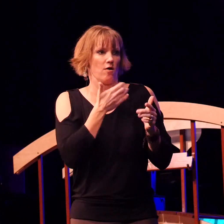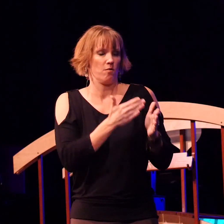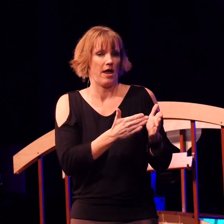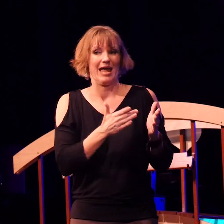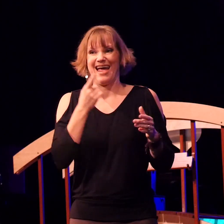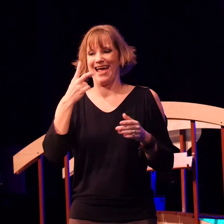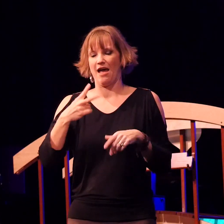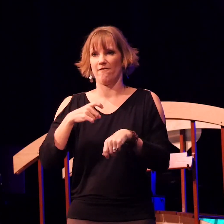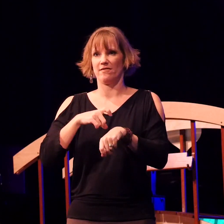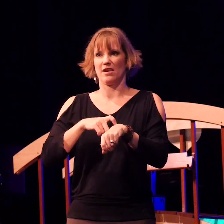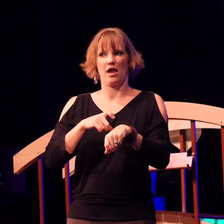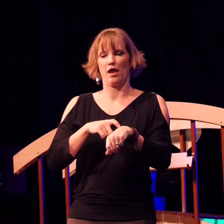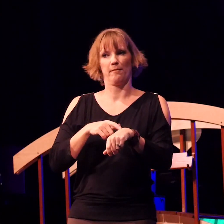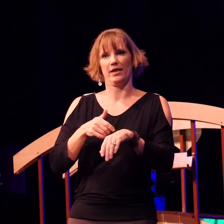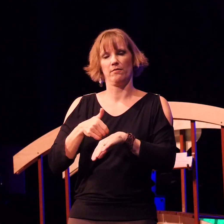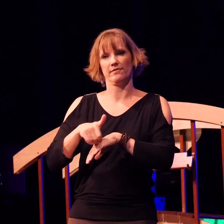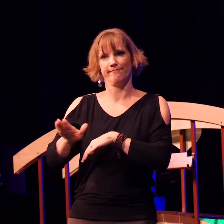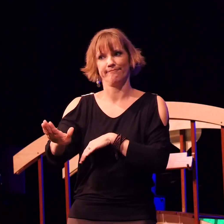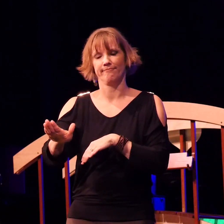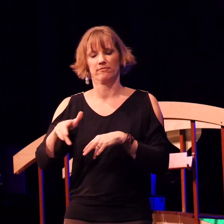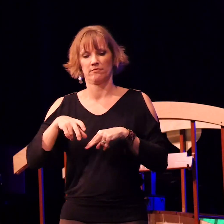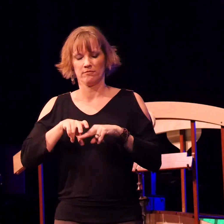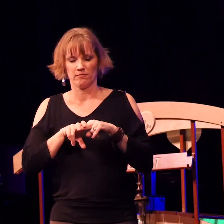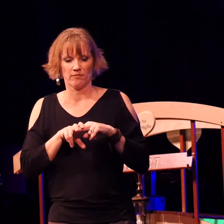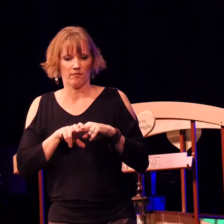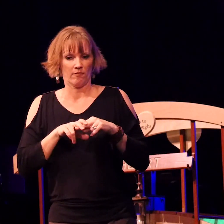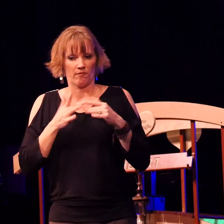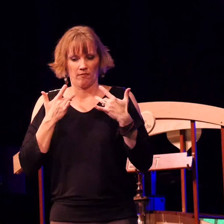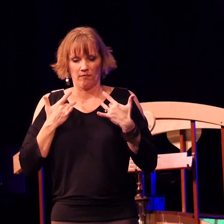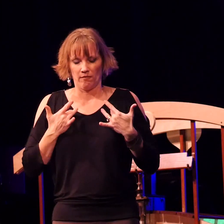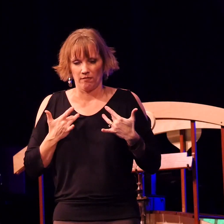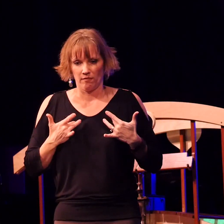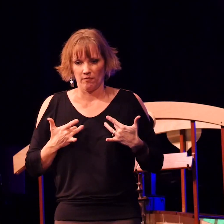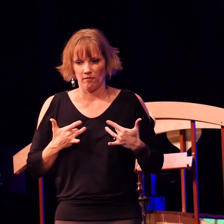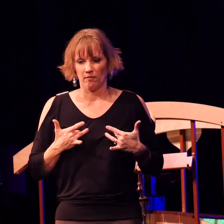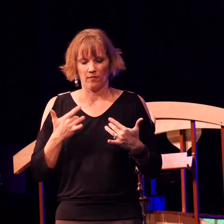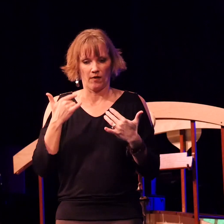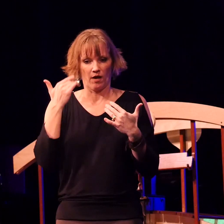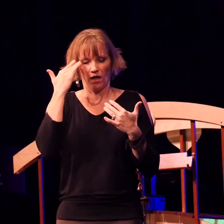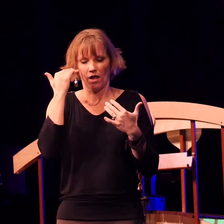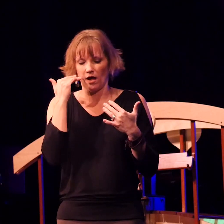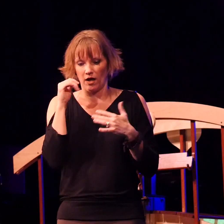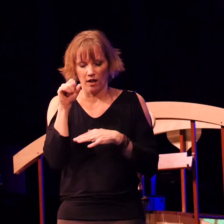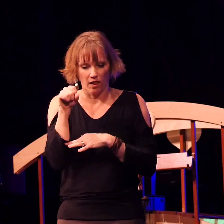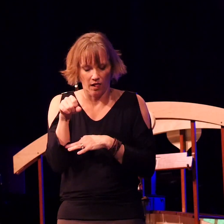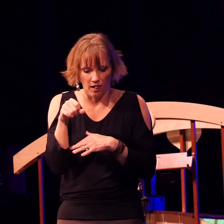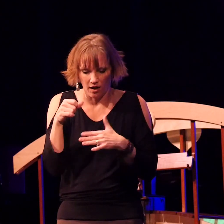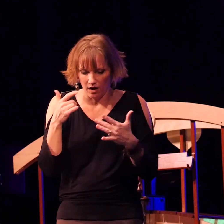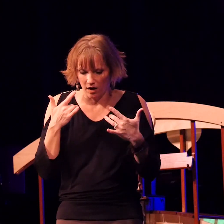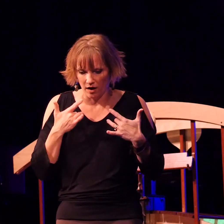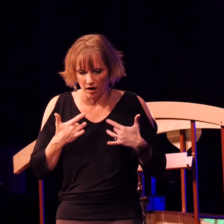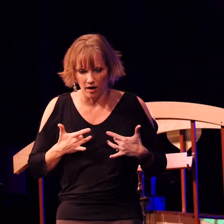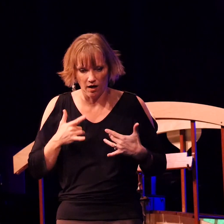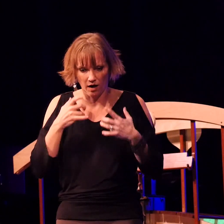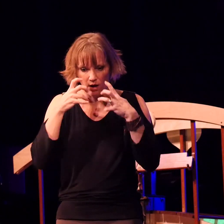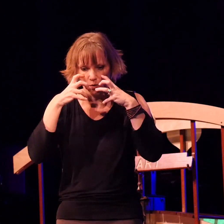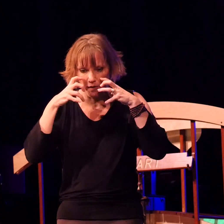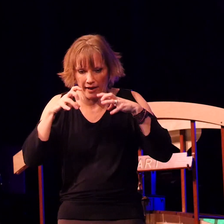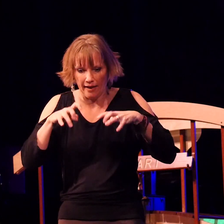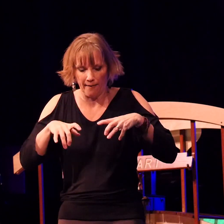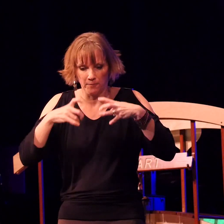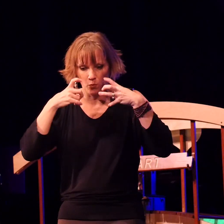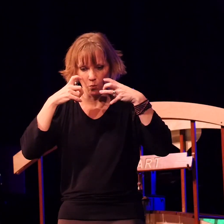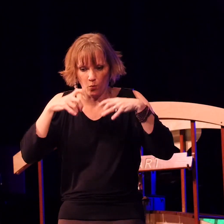halftime, he was disconsolate. He was sitting over in the corner, just his head between his legs. He was just weeping,